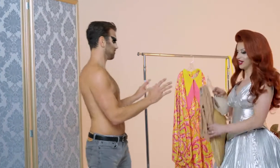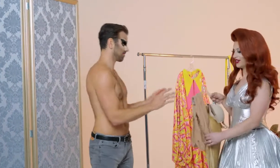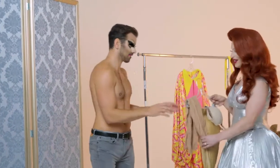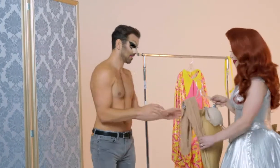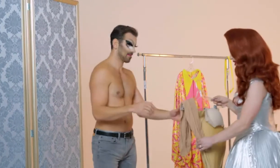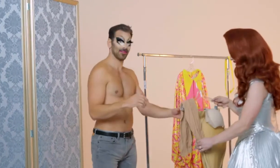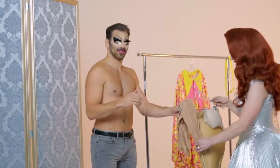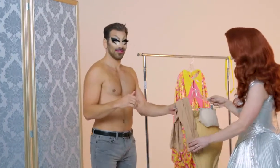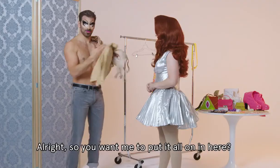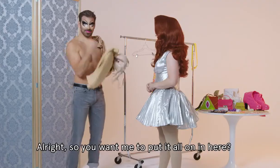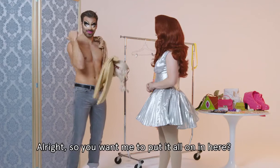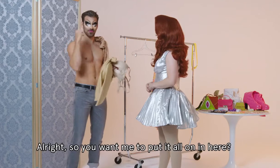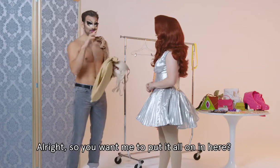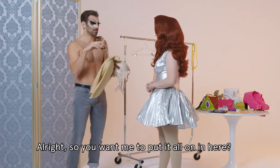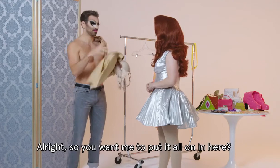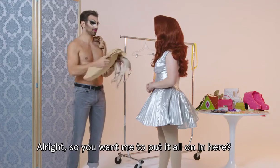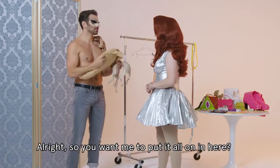Here's your little body. All right, so you want me to put it all on